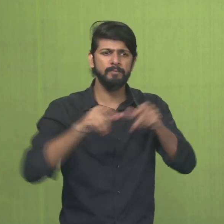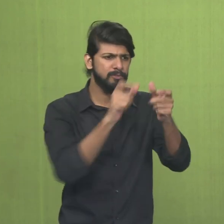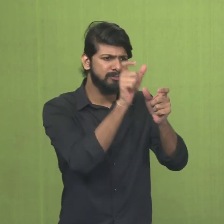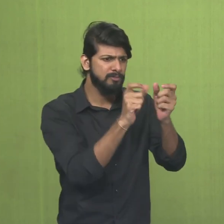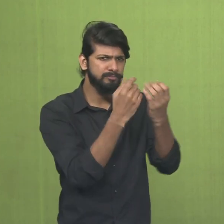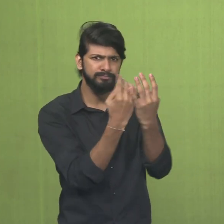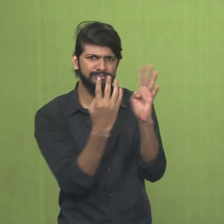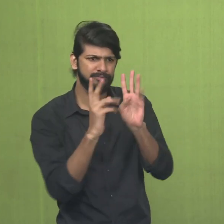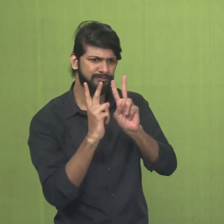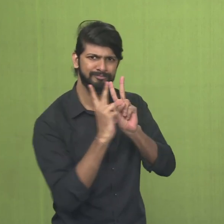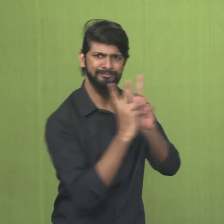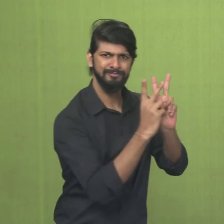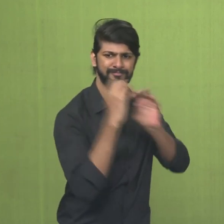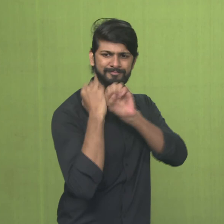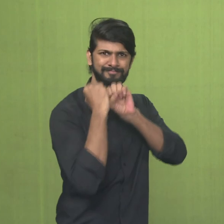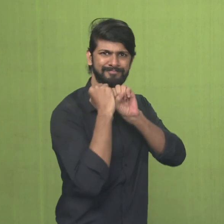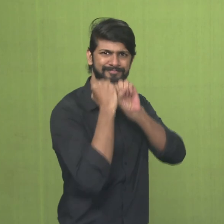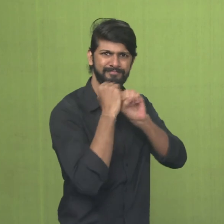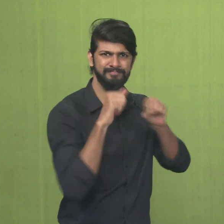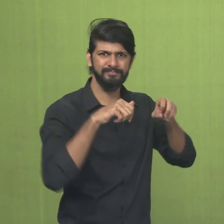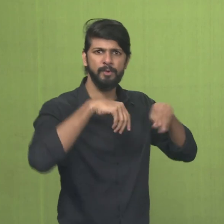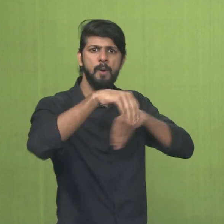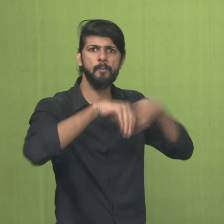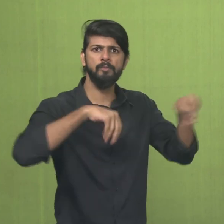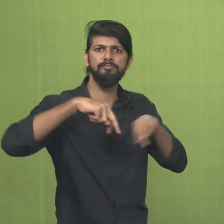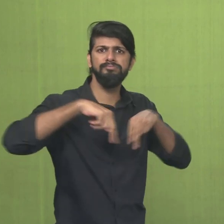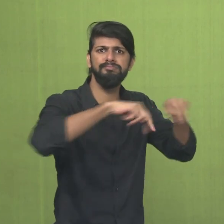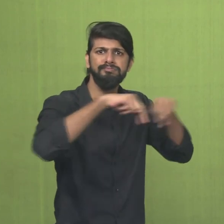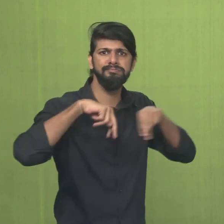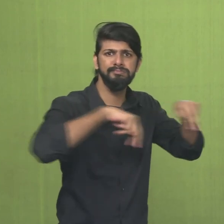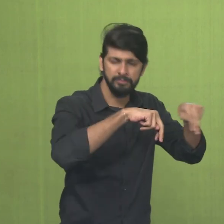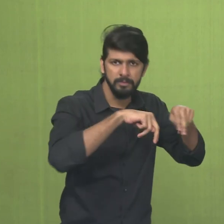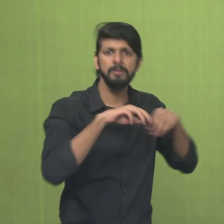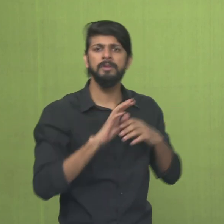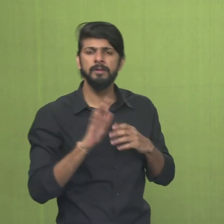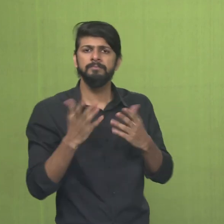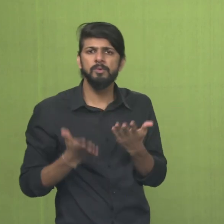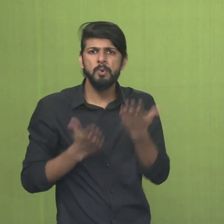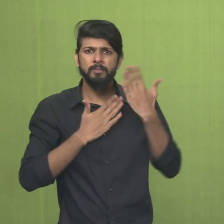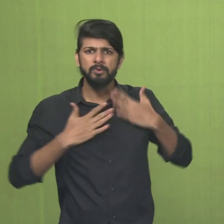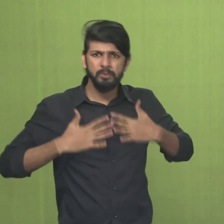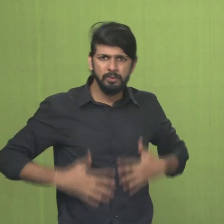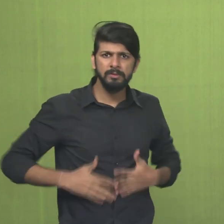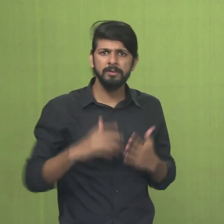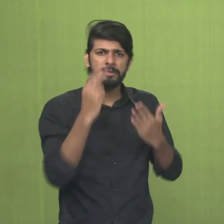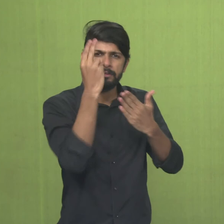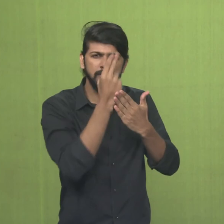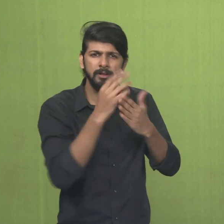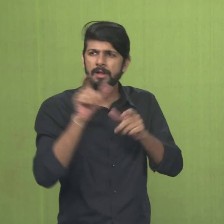You would see in the painting very accurate depiction of the rhythmic movement as well as